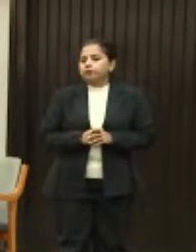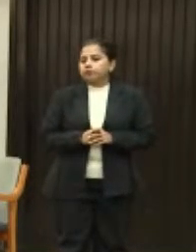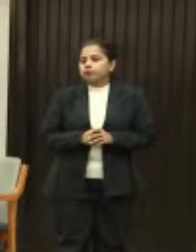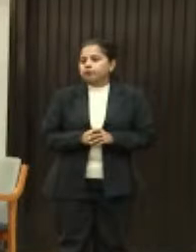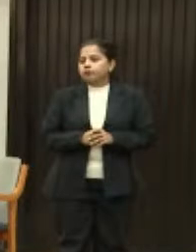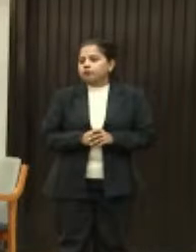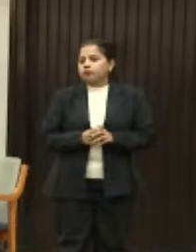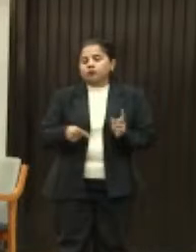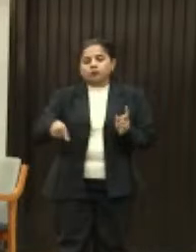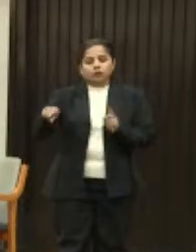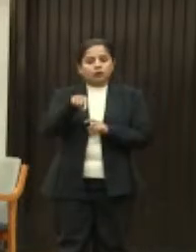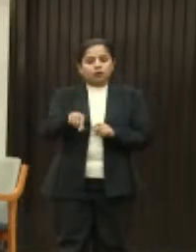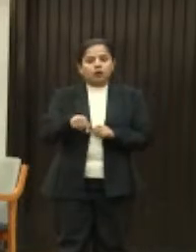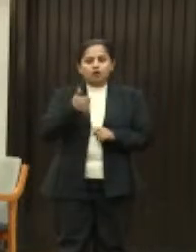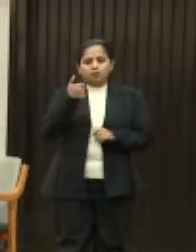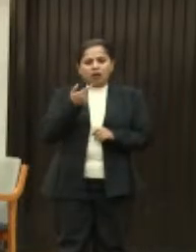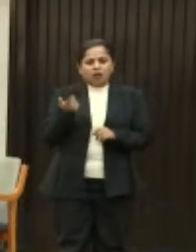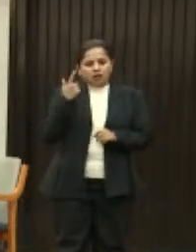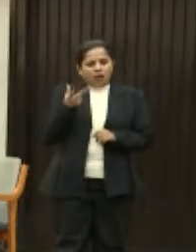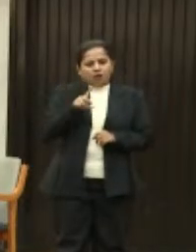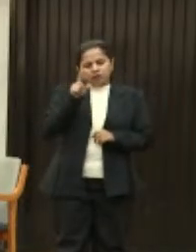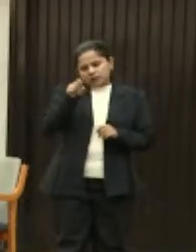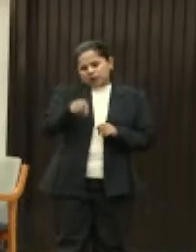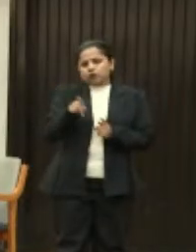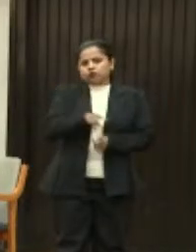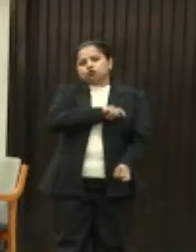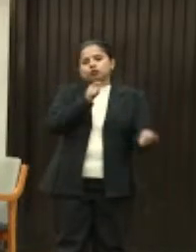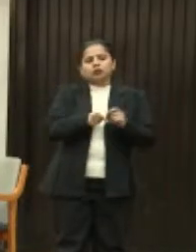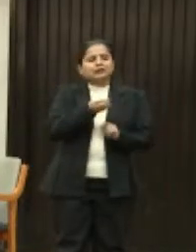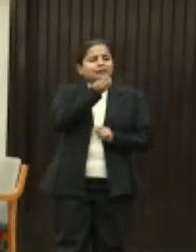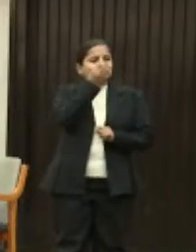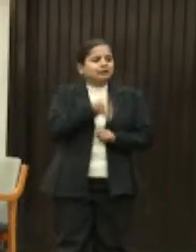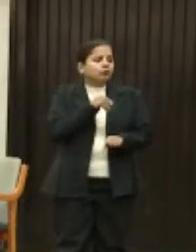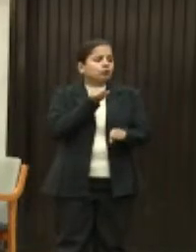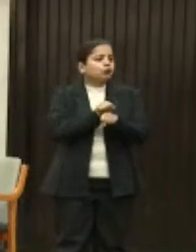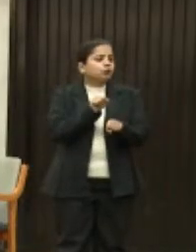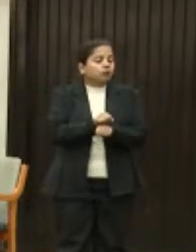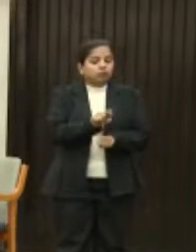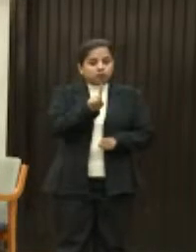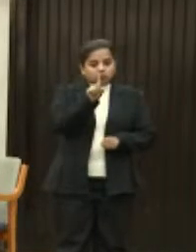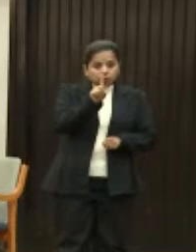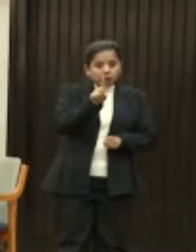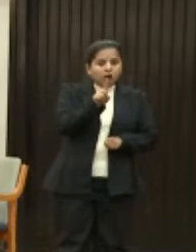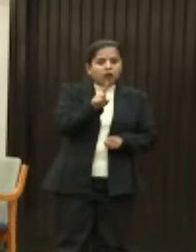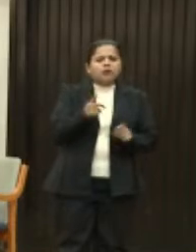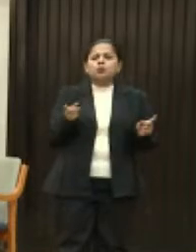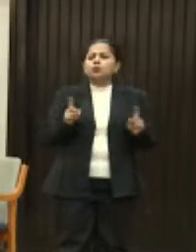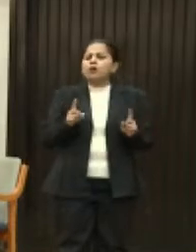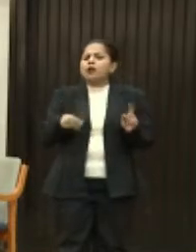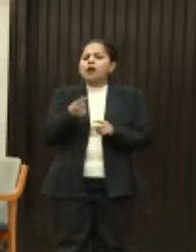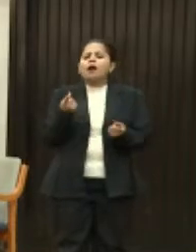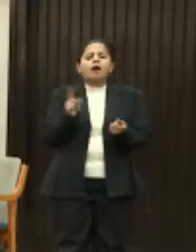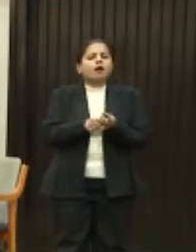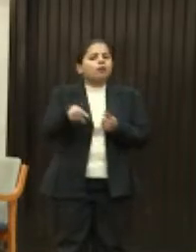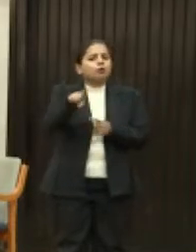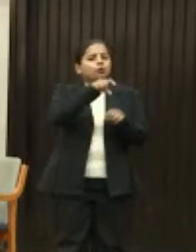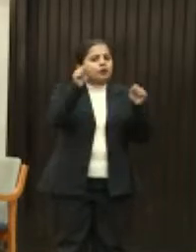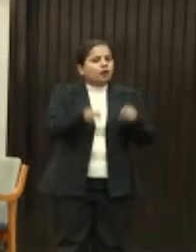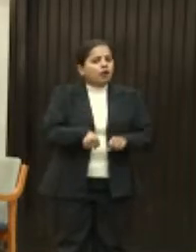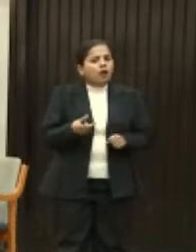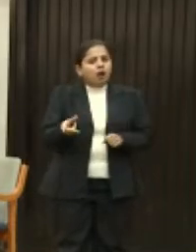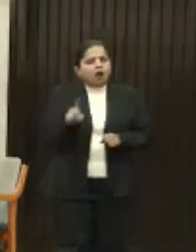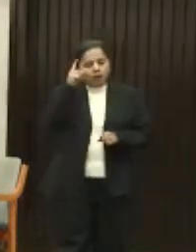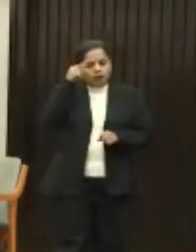At the stroke of a pen, you can repeal it. It's the easiest task. But rare is it the case when you will be able to repeal